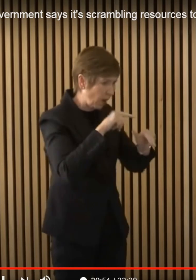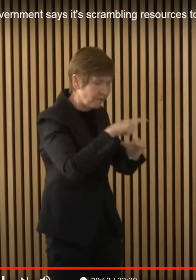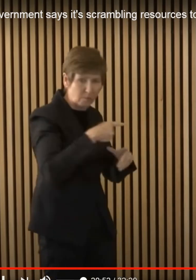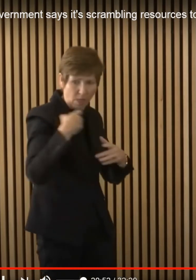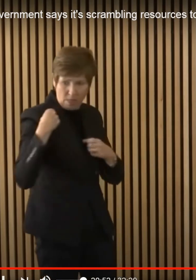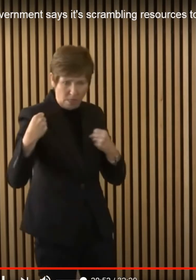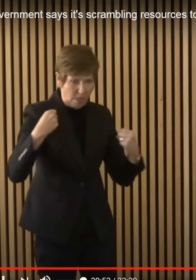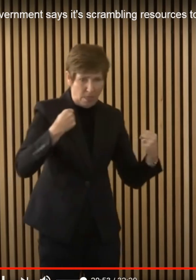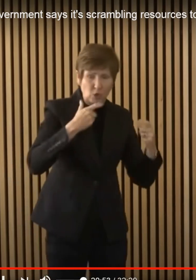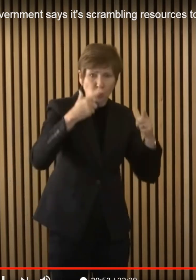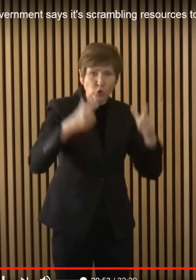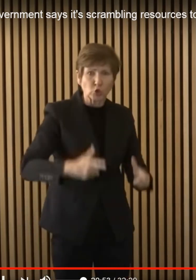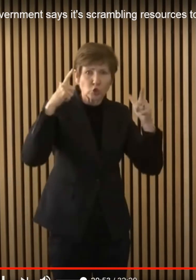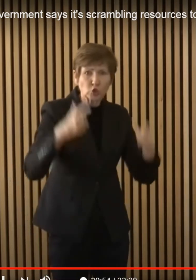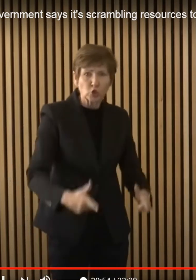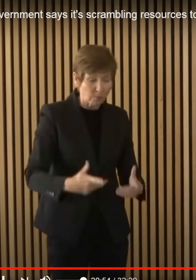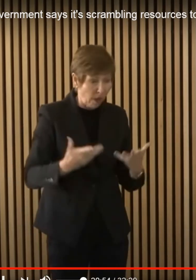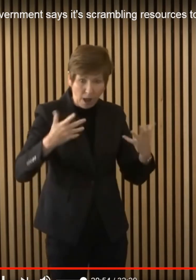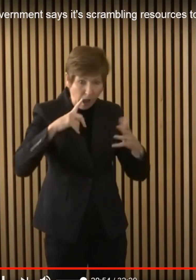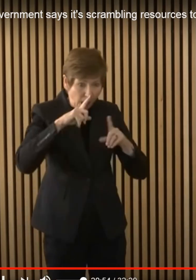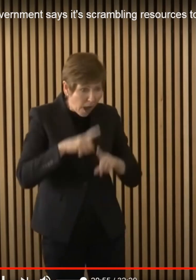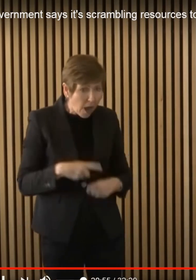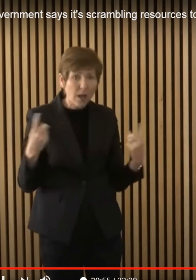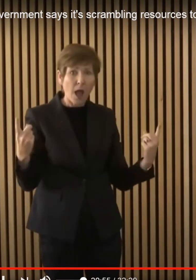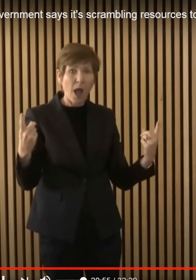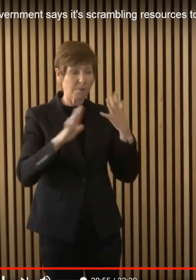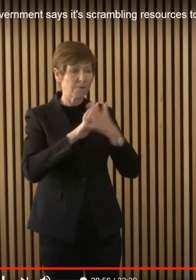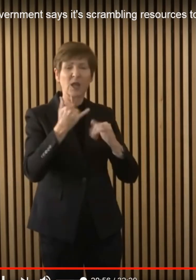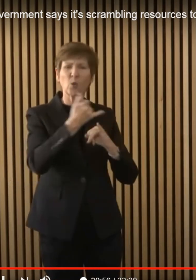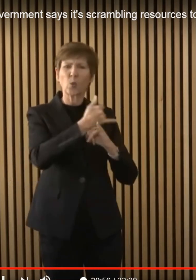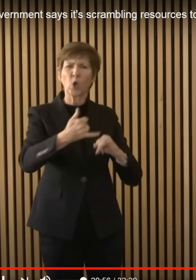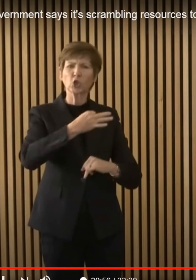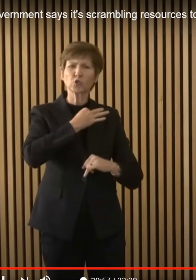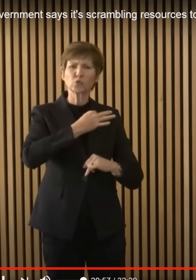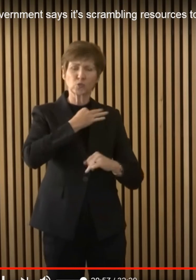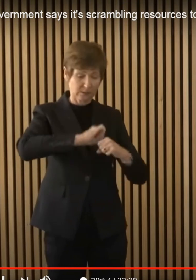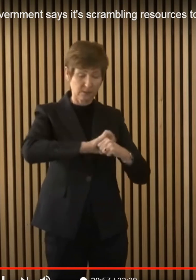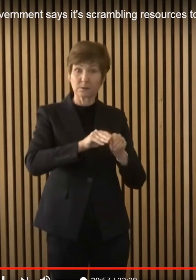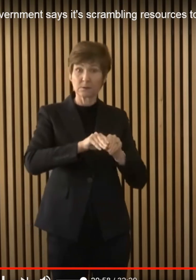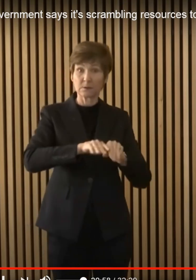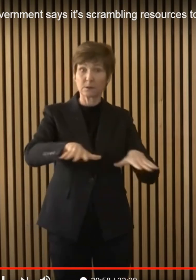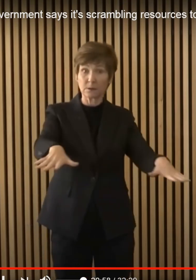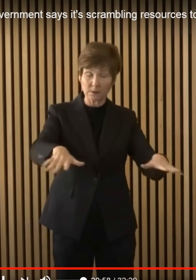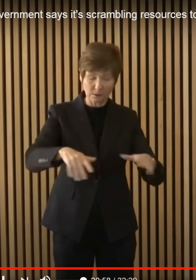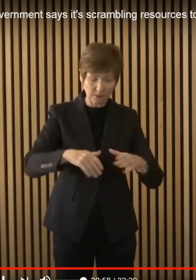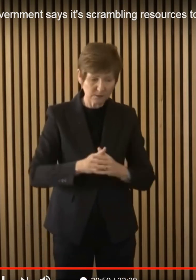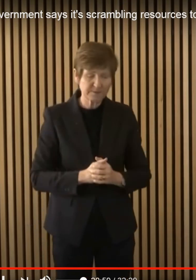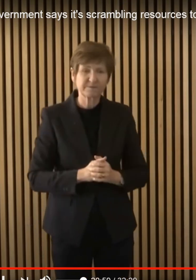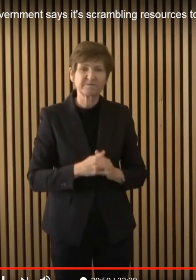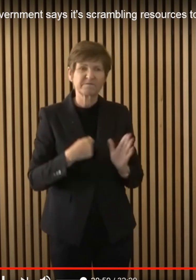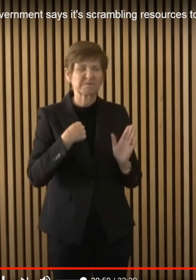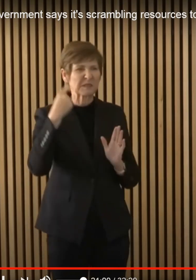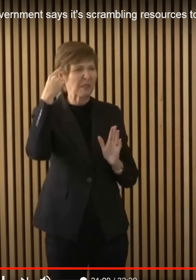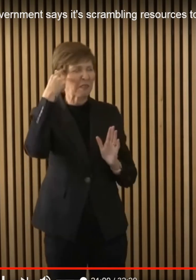My advice is that, and I'll go to the evidence that I have. My advice is that it's about